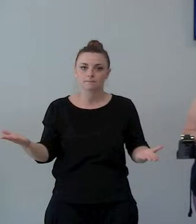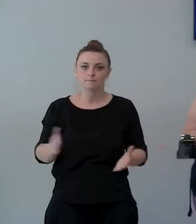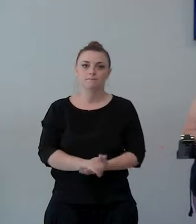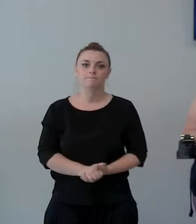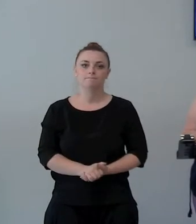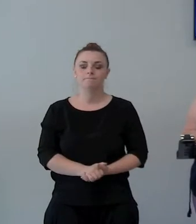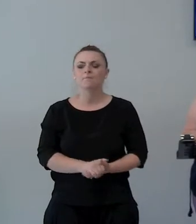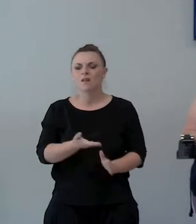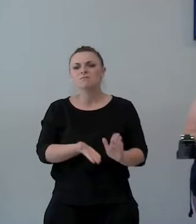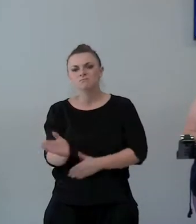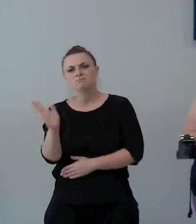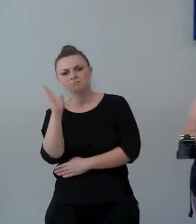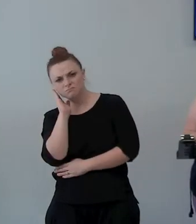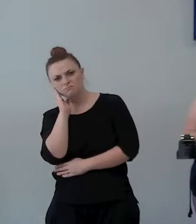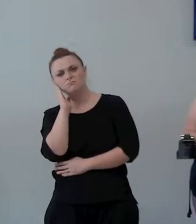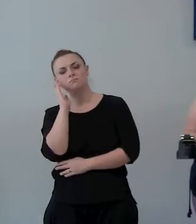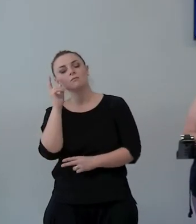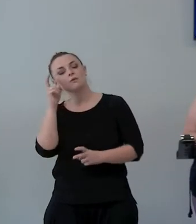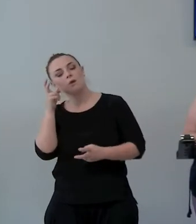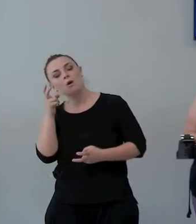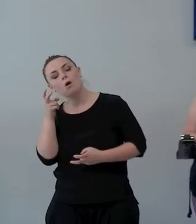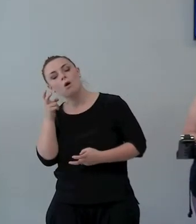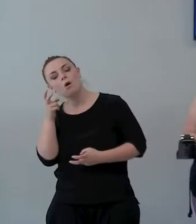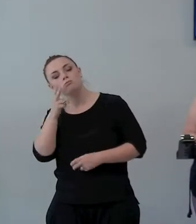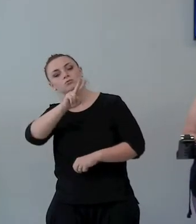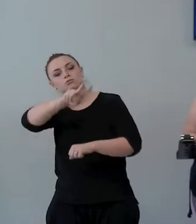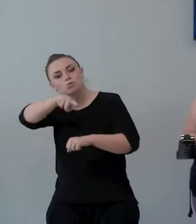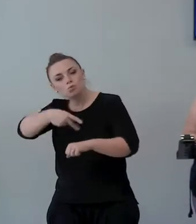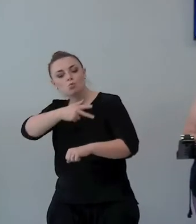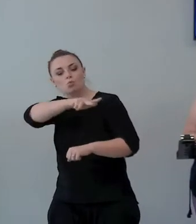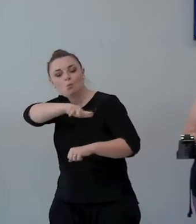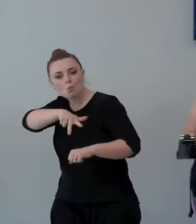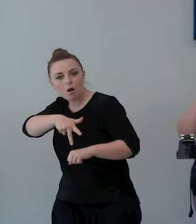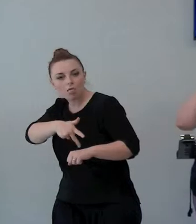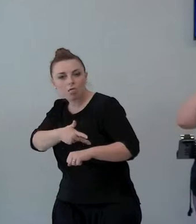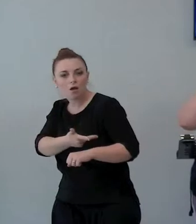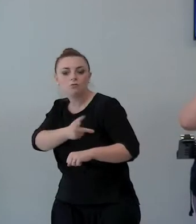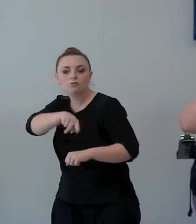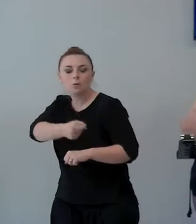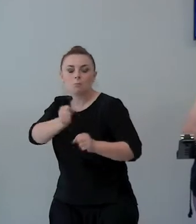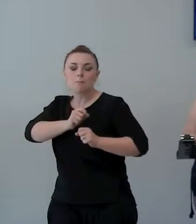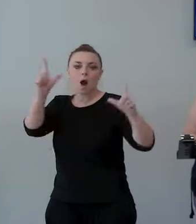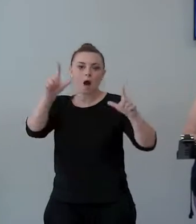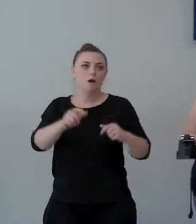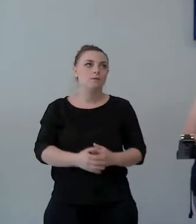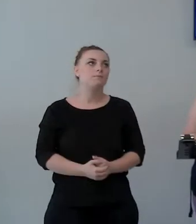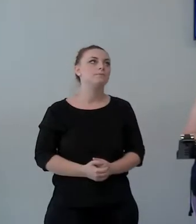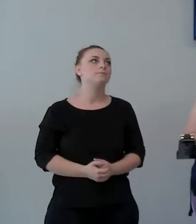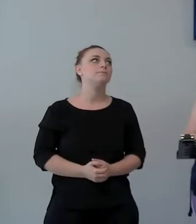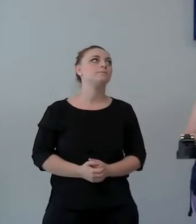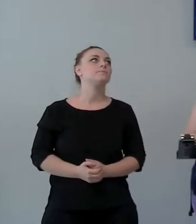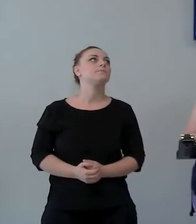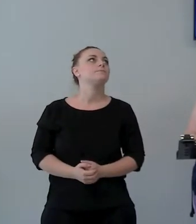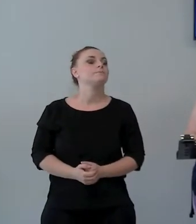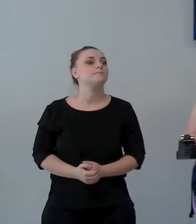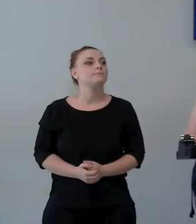Va a letto, dorme 2-3 ore e si sveglia. She goes to bed, sleeps